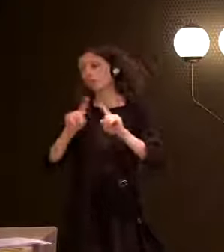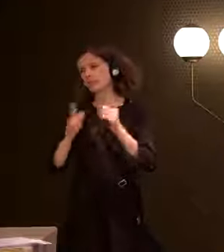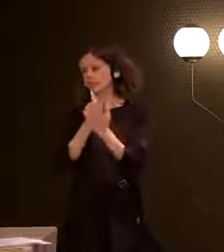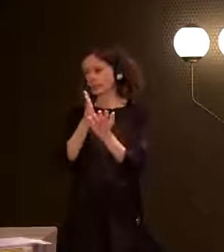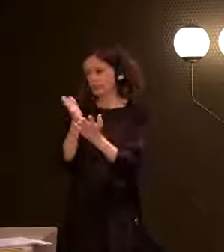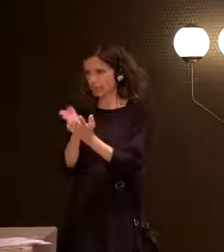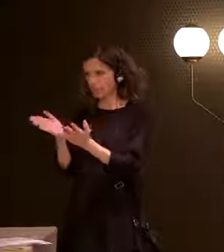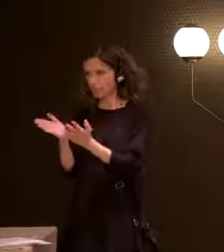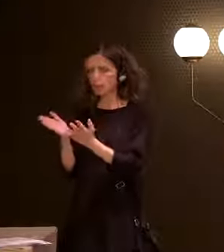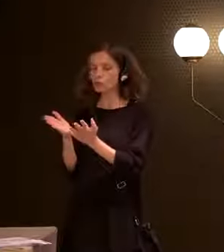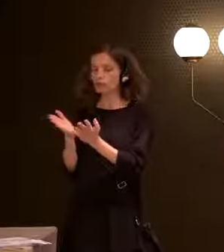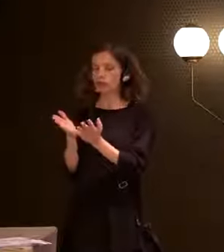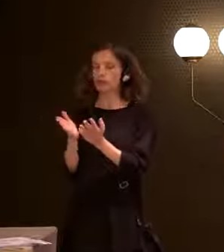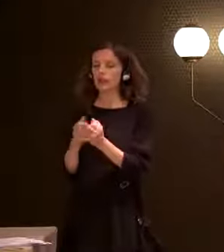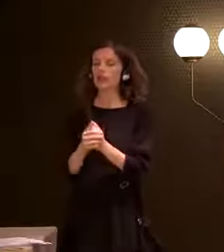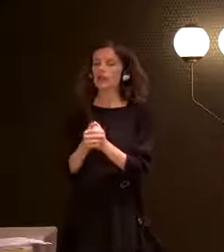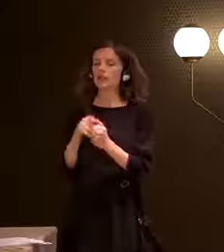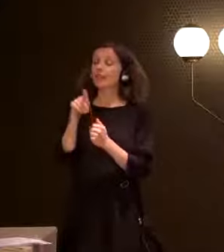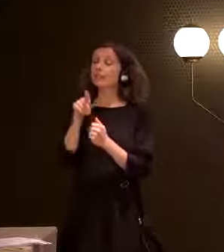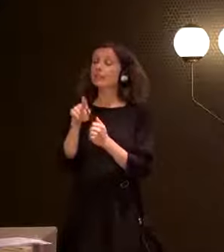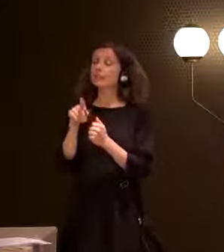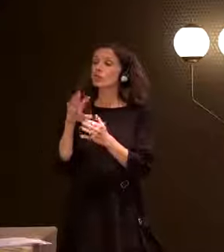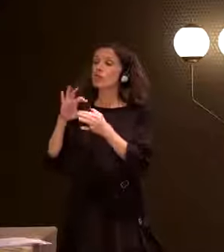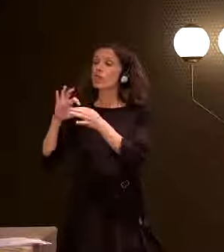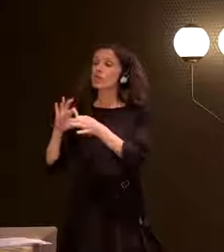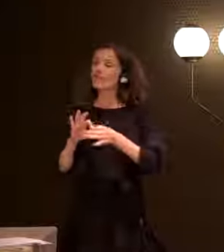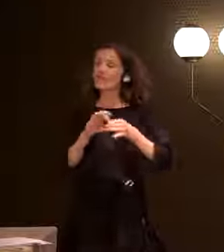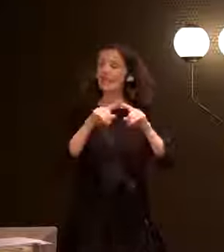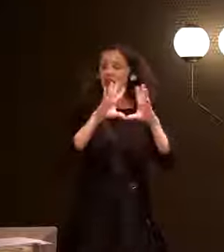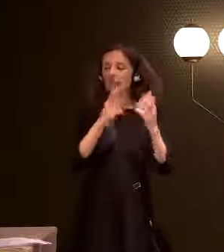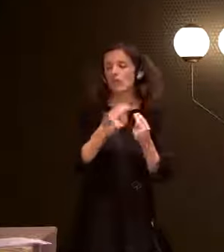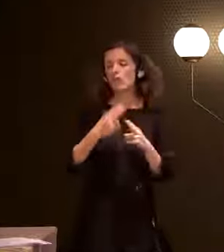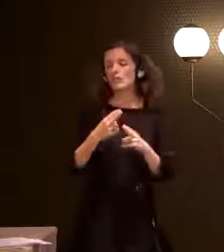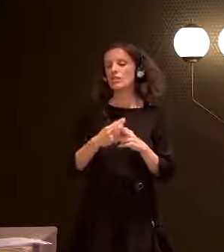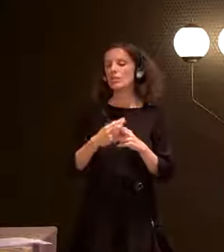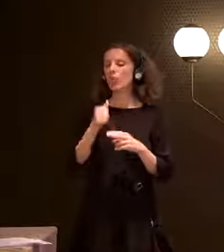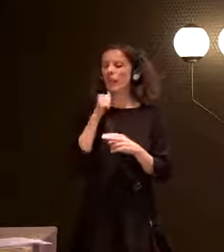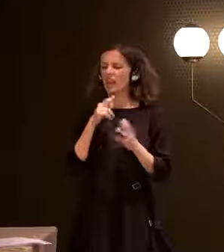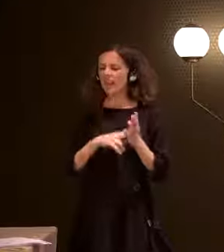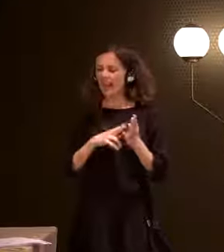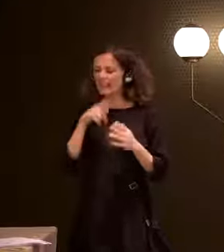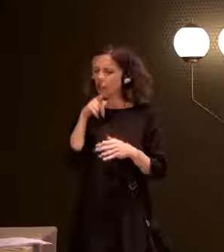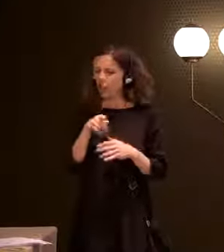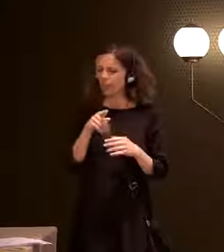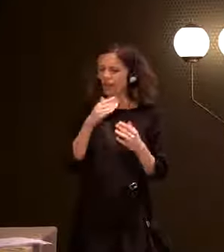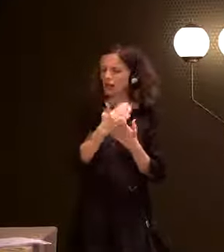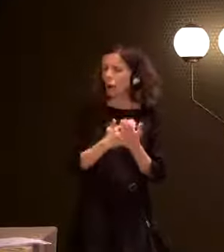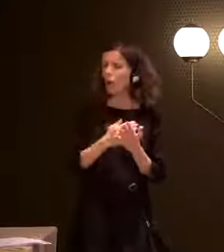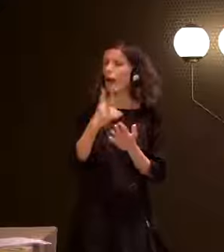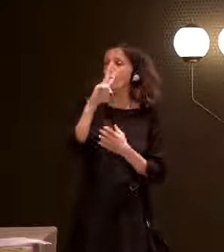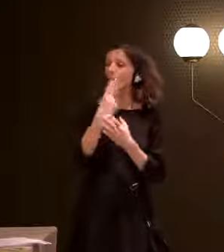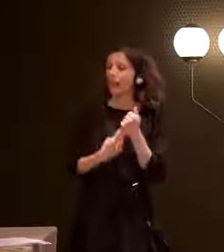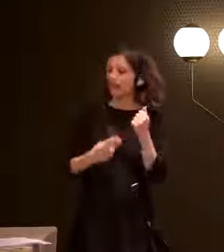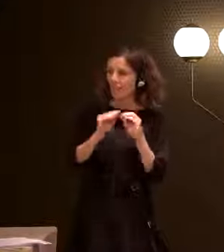programs, bilingual programs are all a part of CLIL. And you might ask